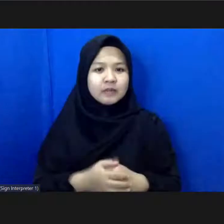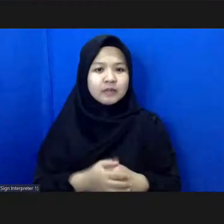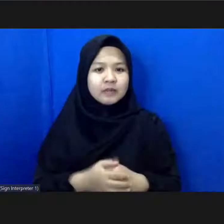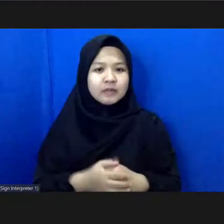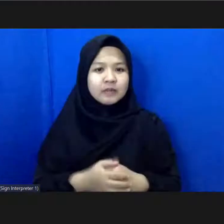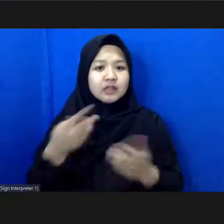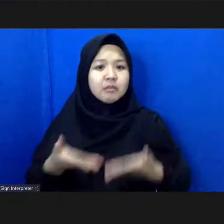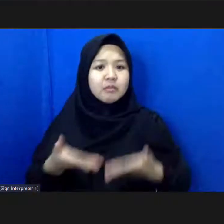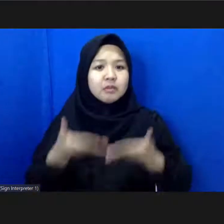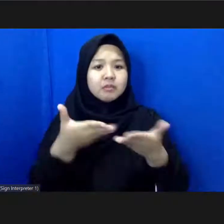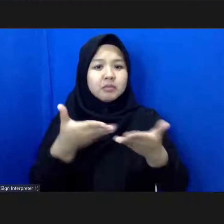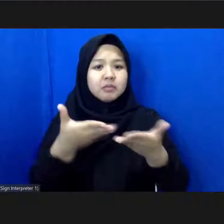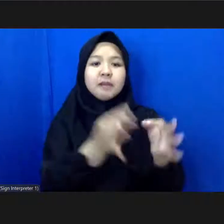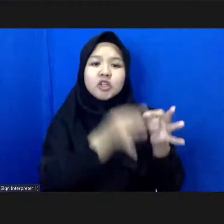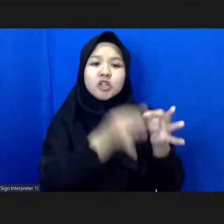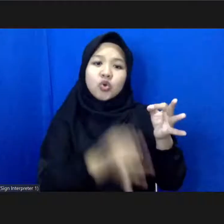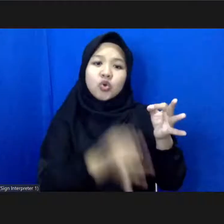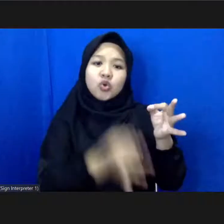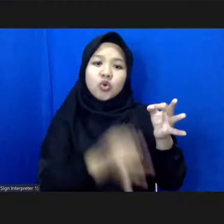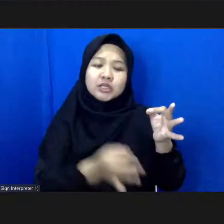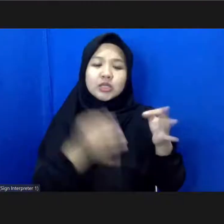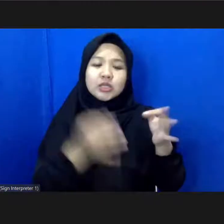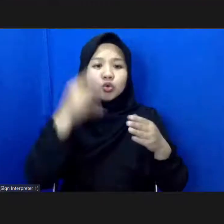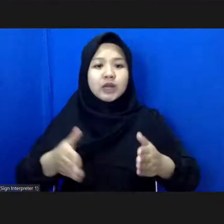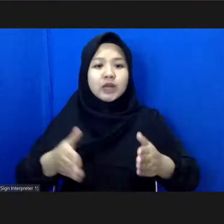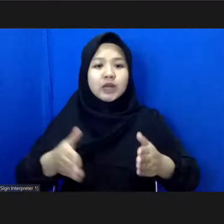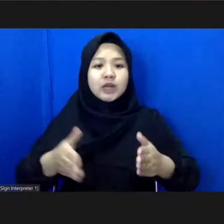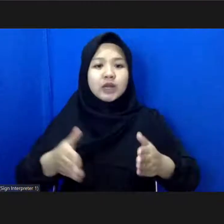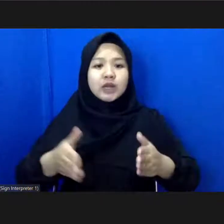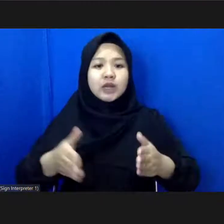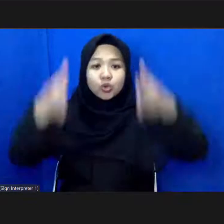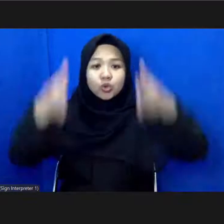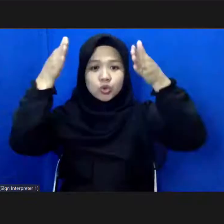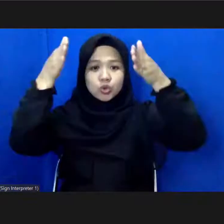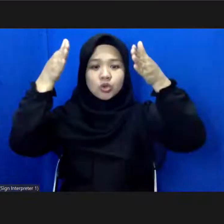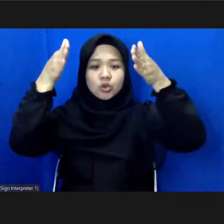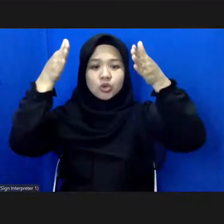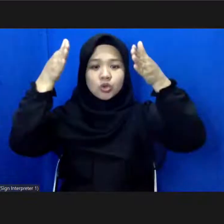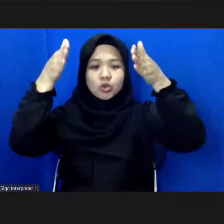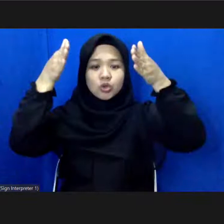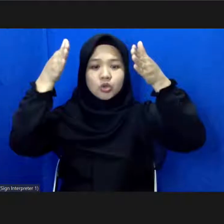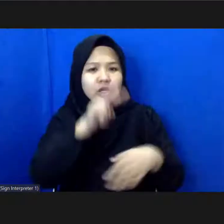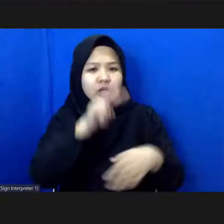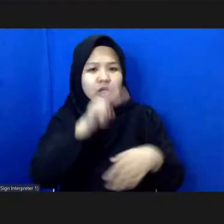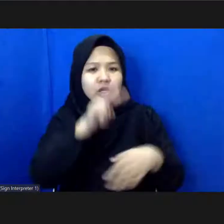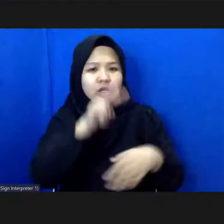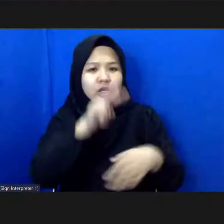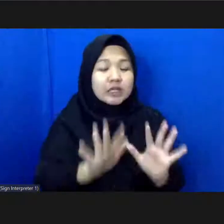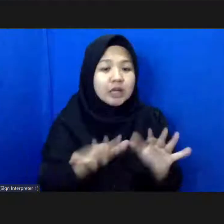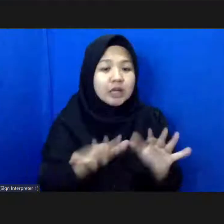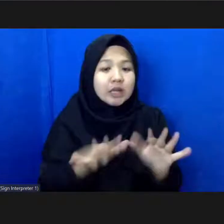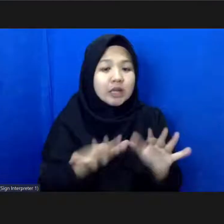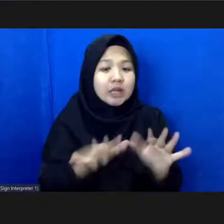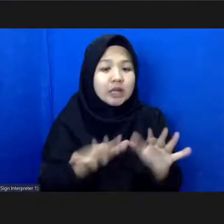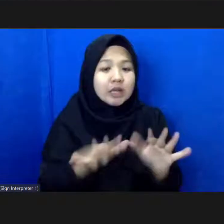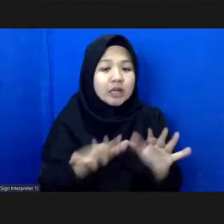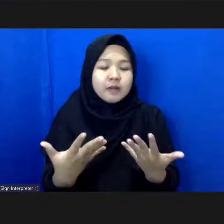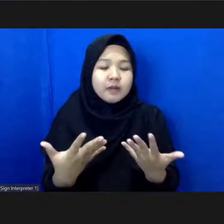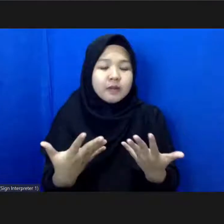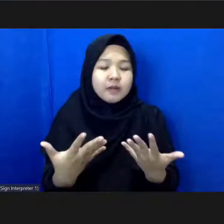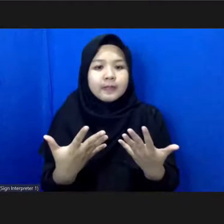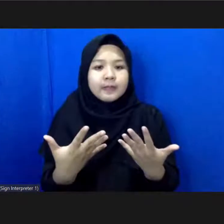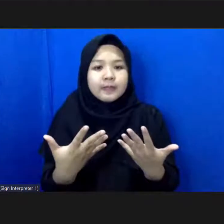solution related to infrastructure. And it's amazing to see that how a safe